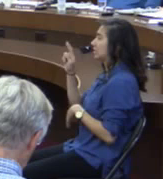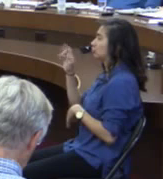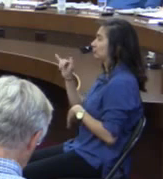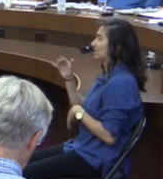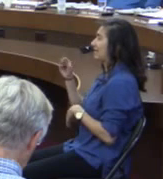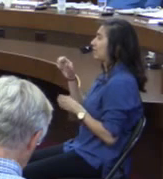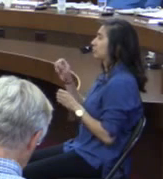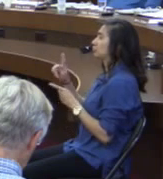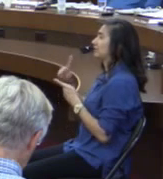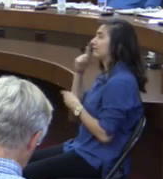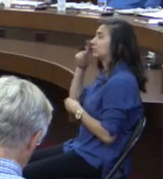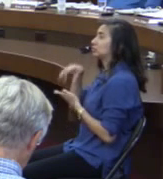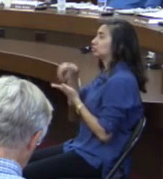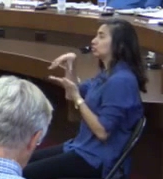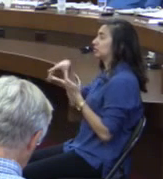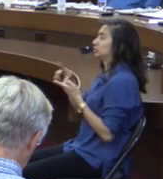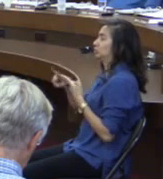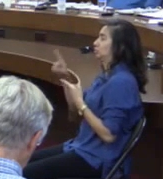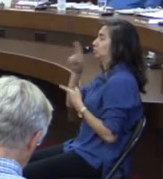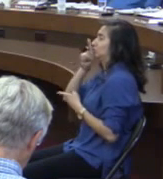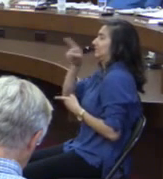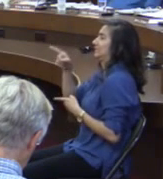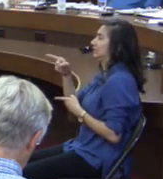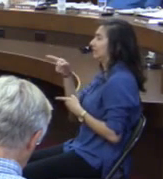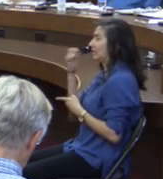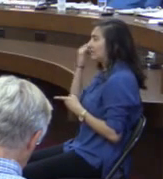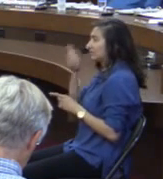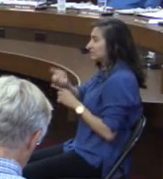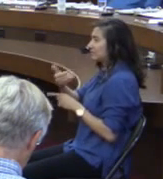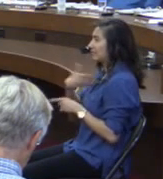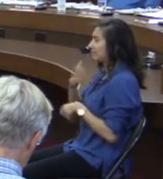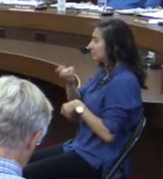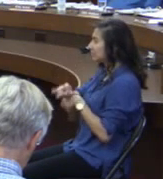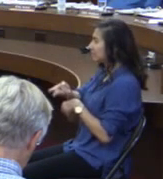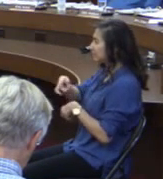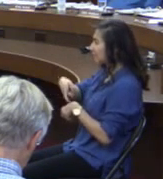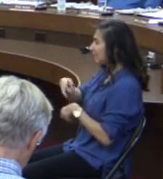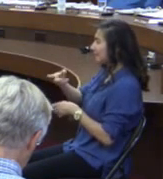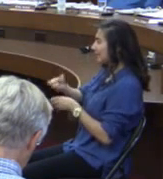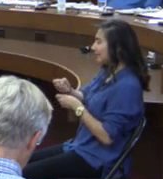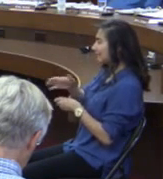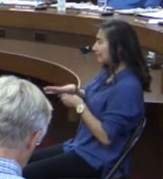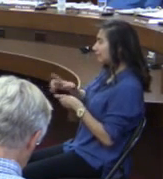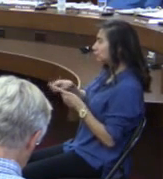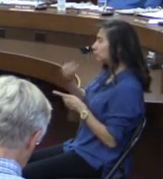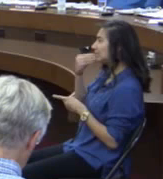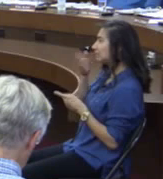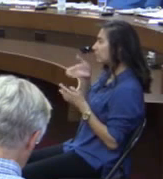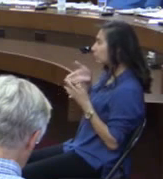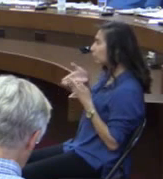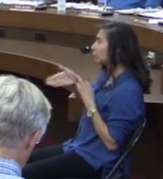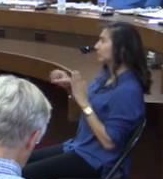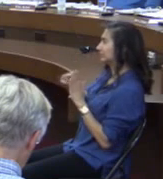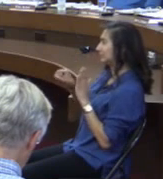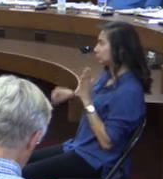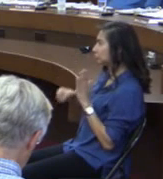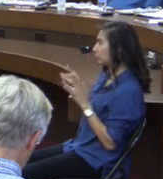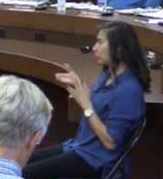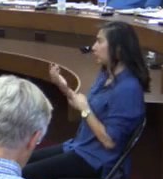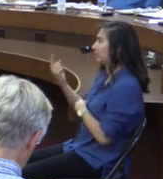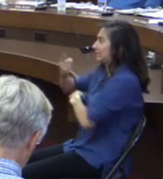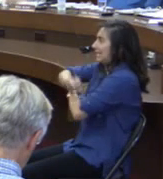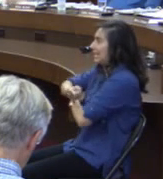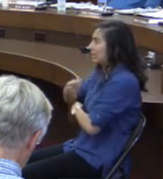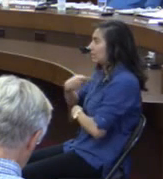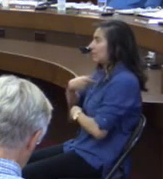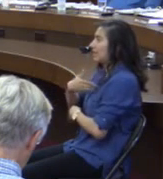opportunity for students who have a difficult time getting enough to eat throughout the course of their day to be